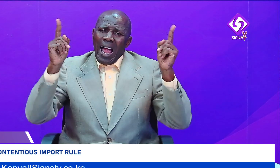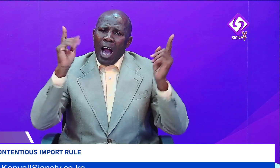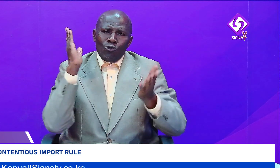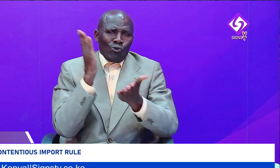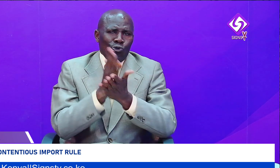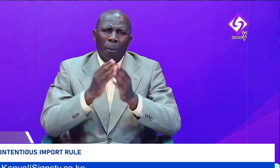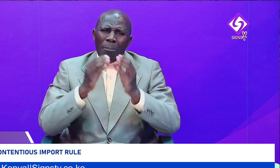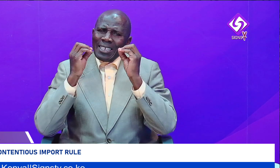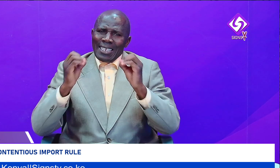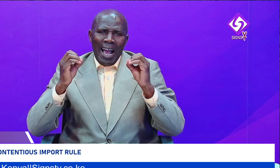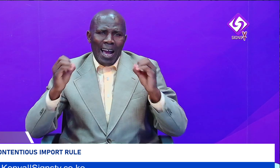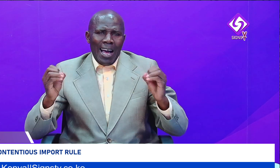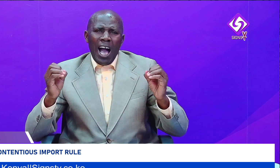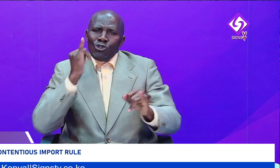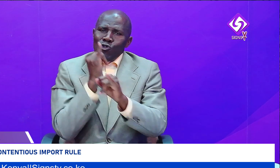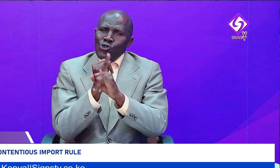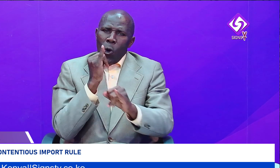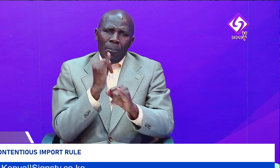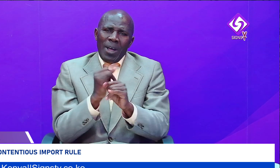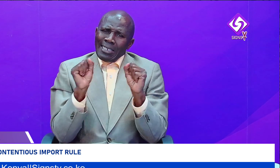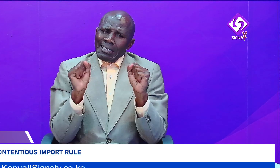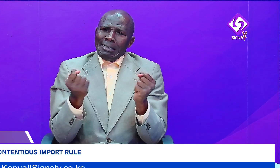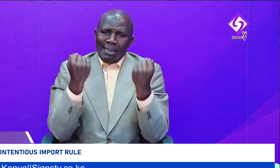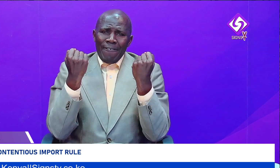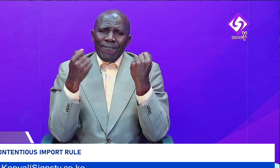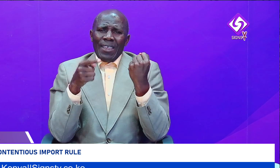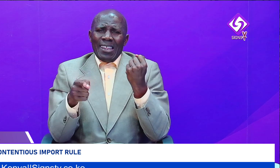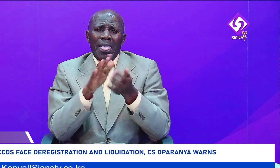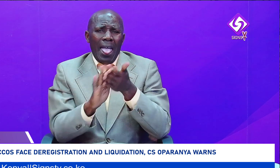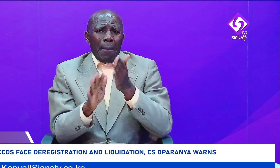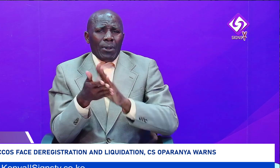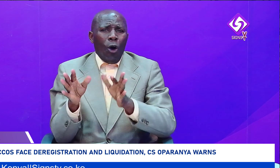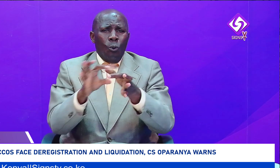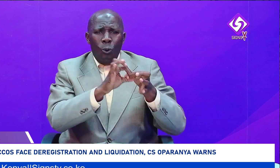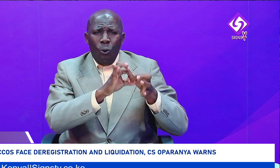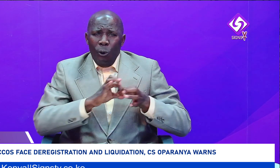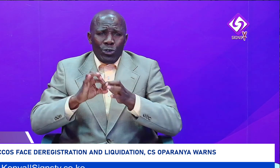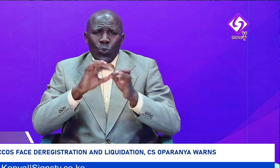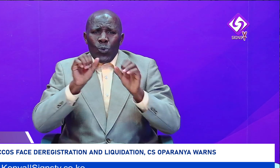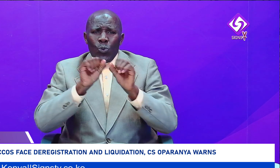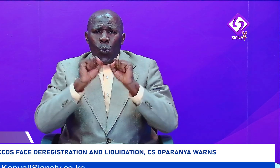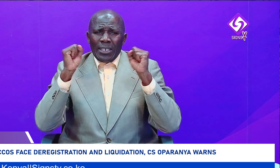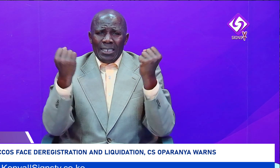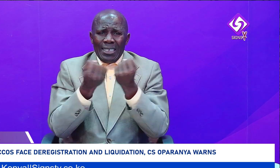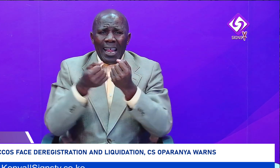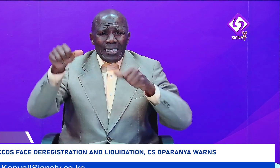Moving on, Cooperatives Cabinet Secretary Wycliffe Oparanya has announced a